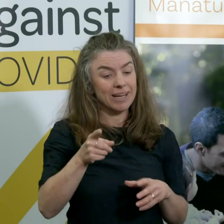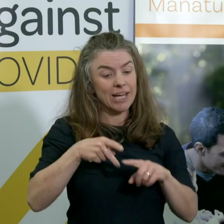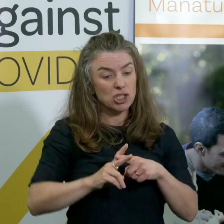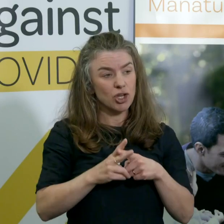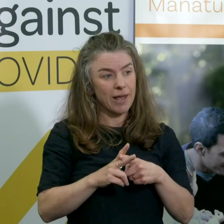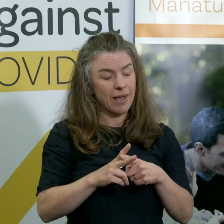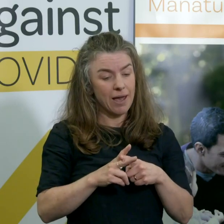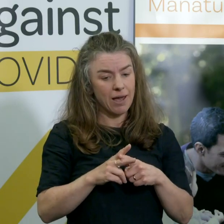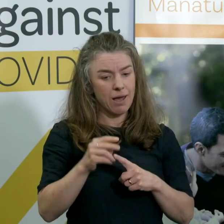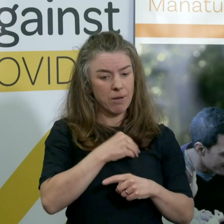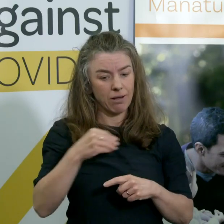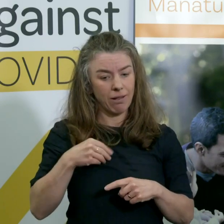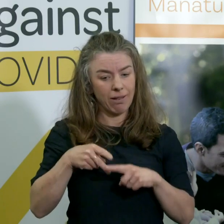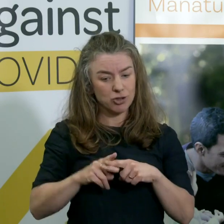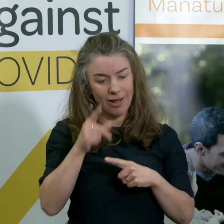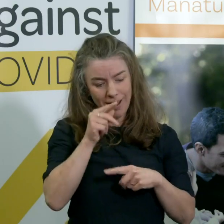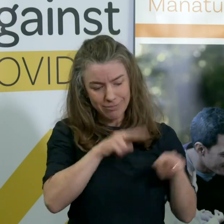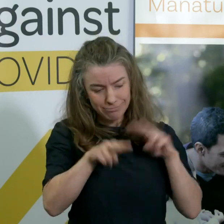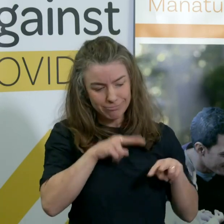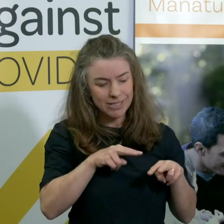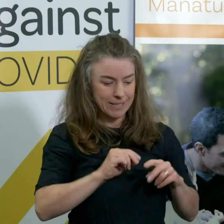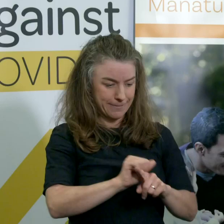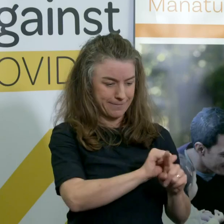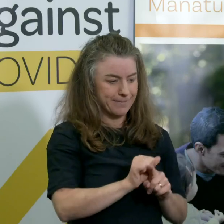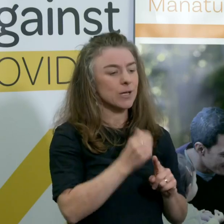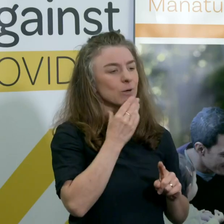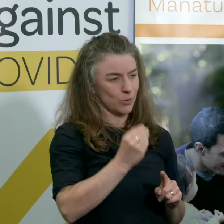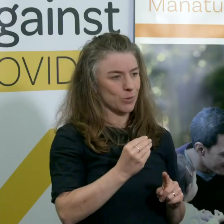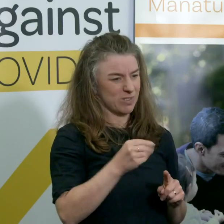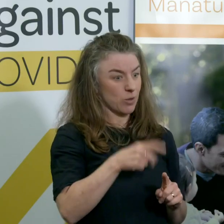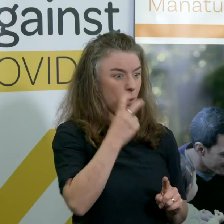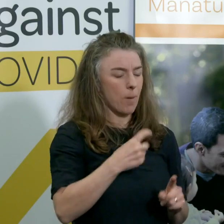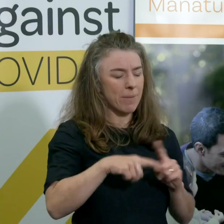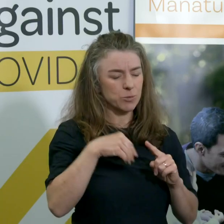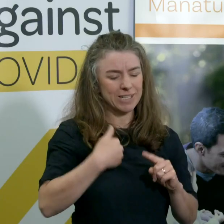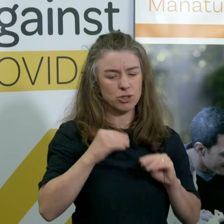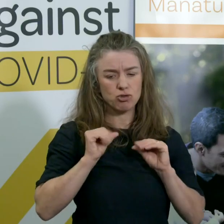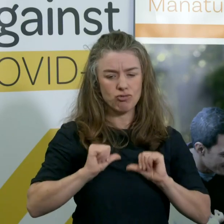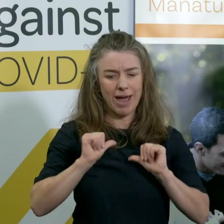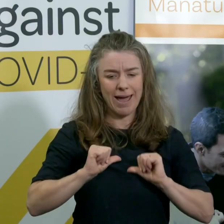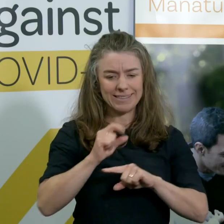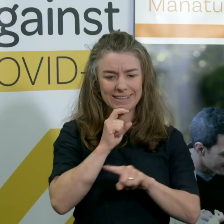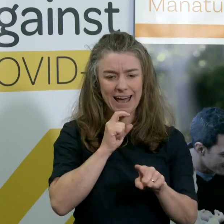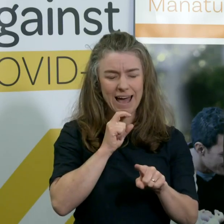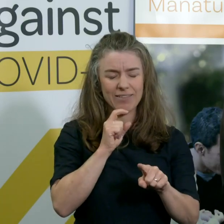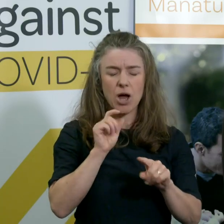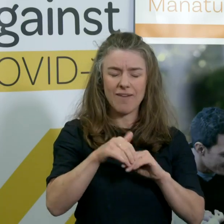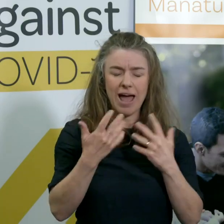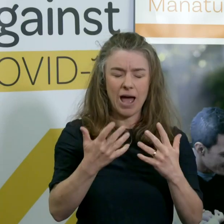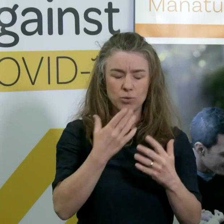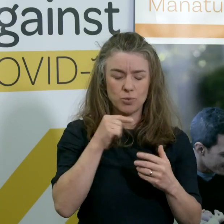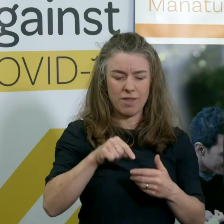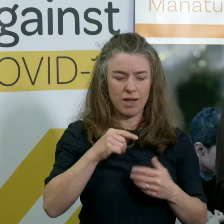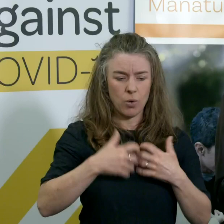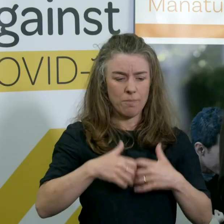to be used if necessary. As well as that, we need to train staff to look after people who are being ventilated 24/7. How much PPE